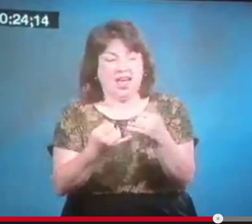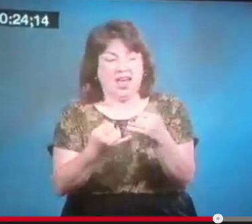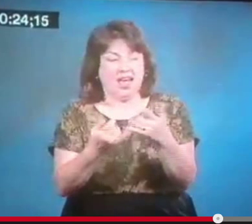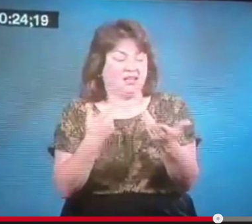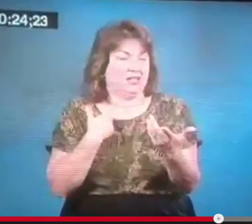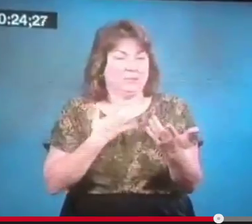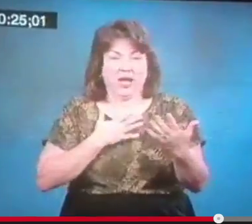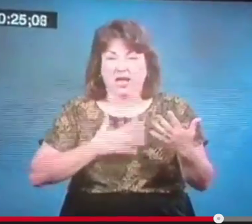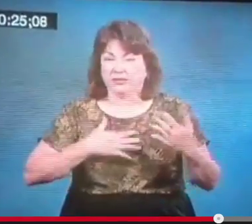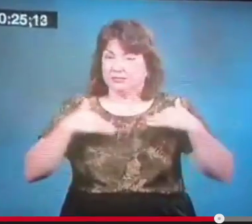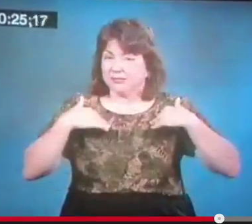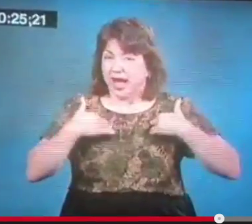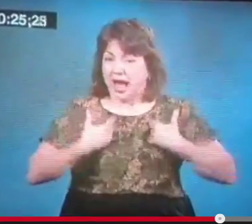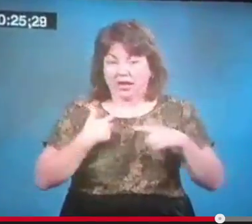that.